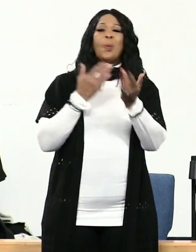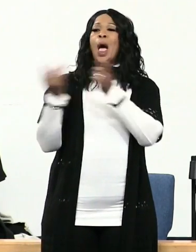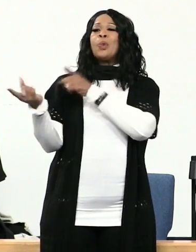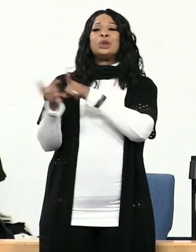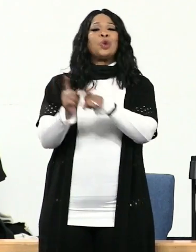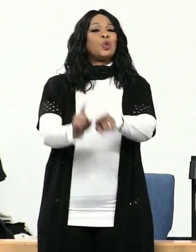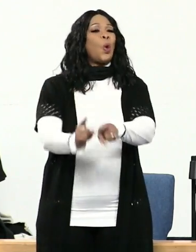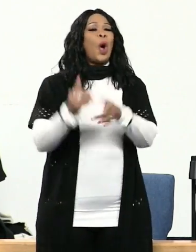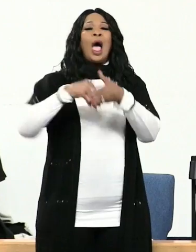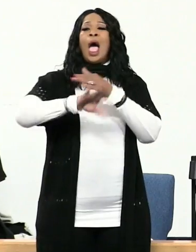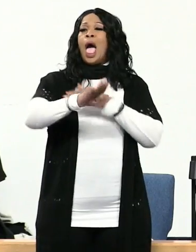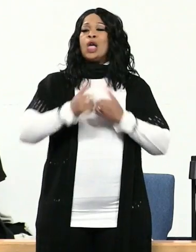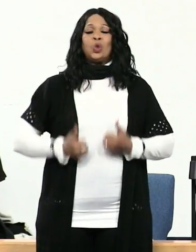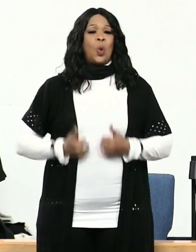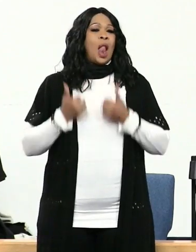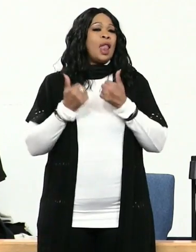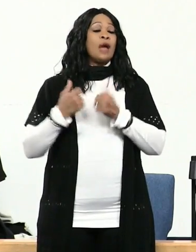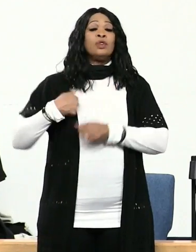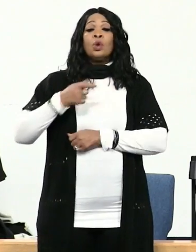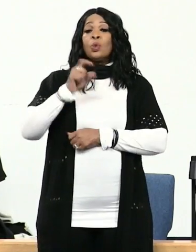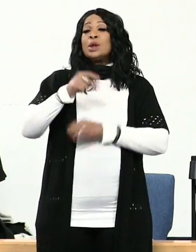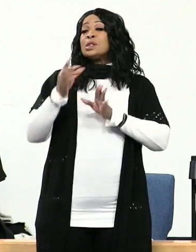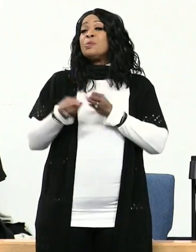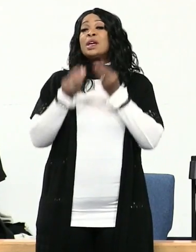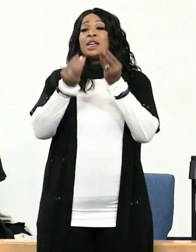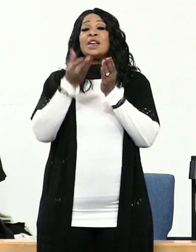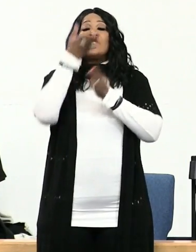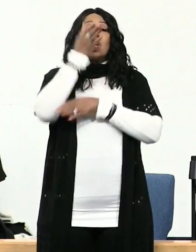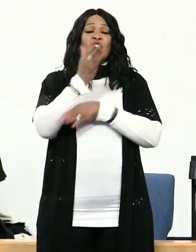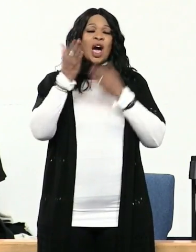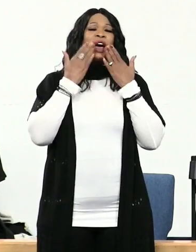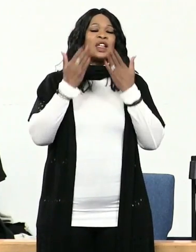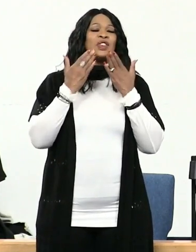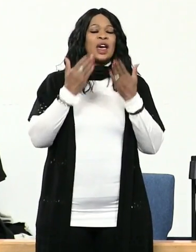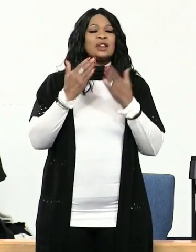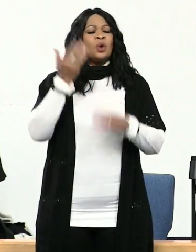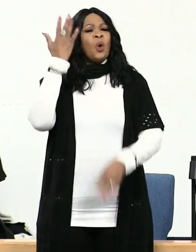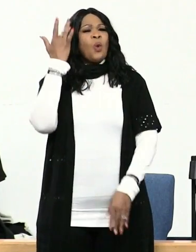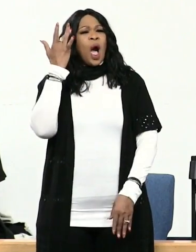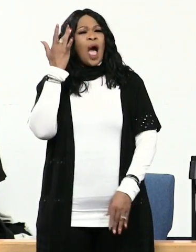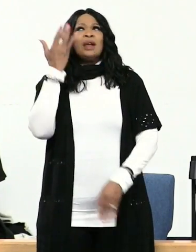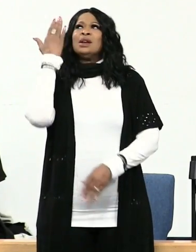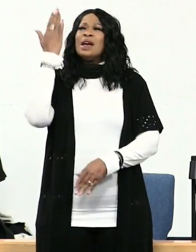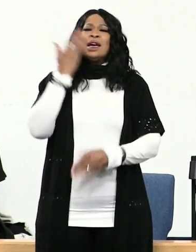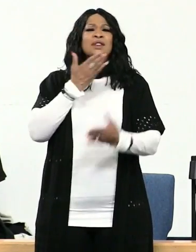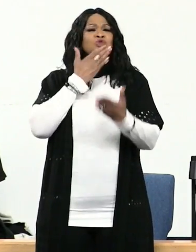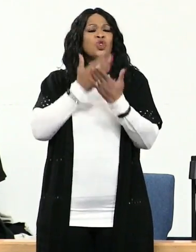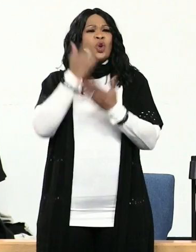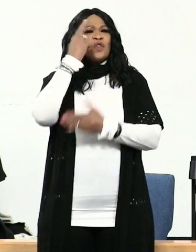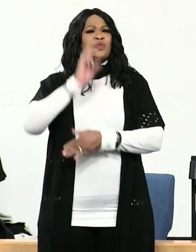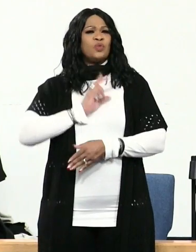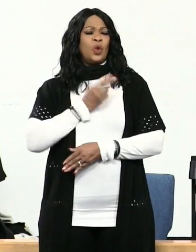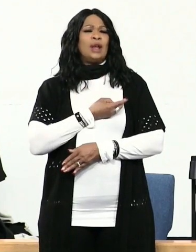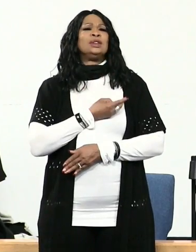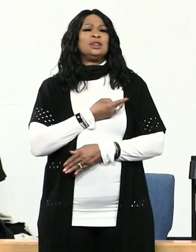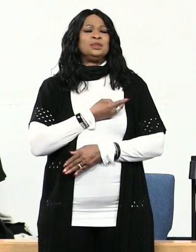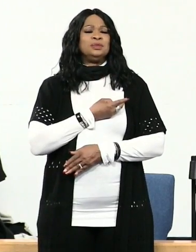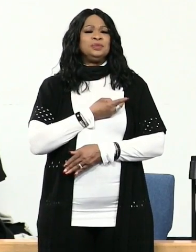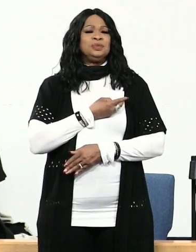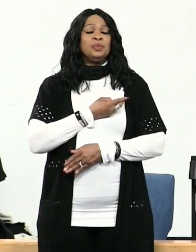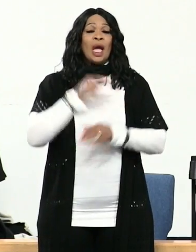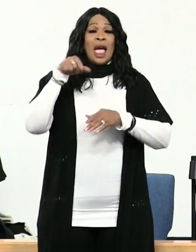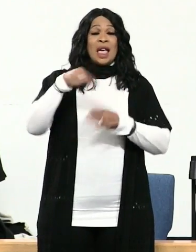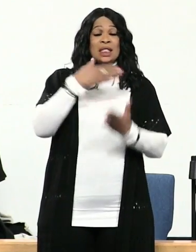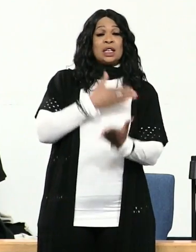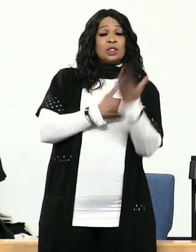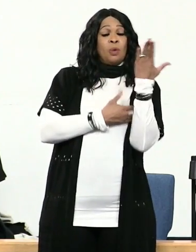your life, we should be giving God thanks because he has been good to us. And this morning,